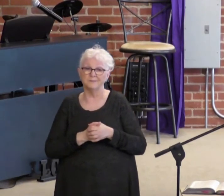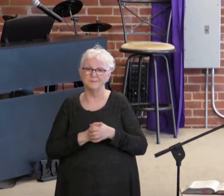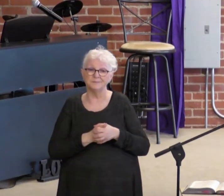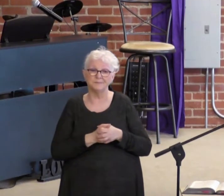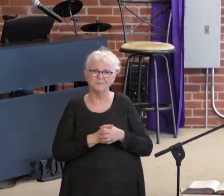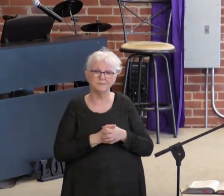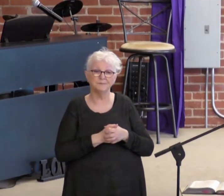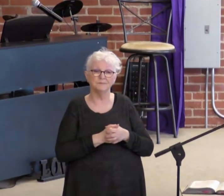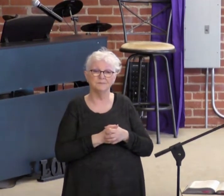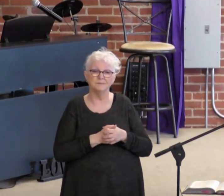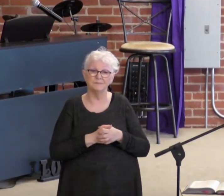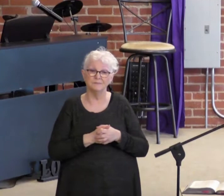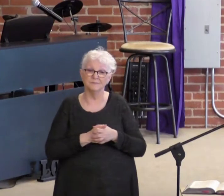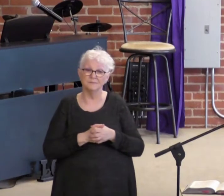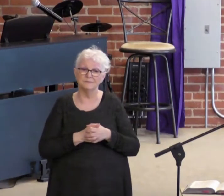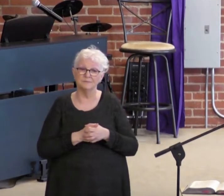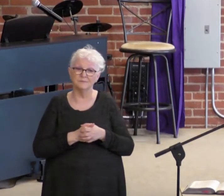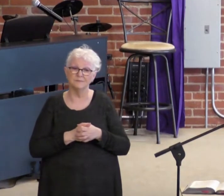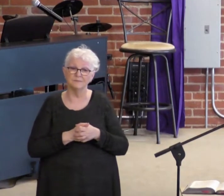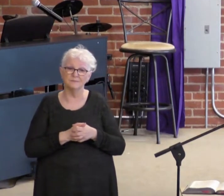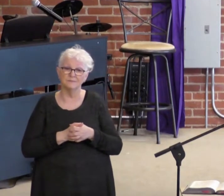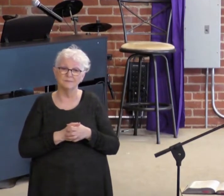And